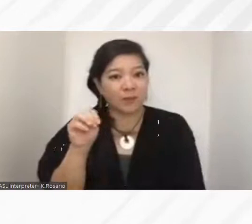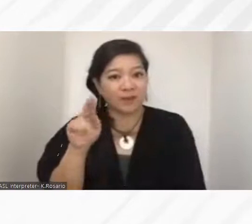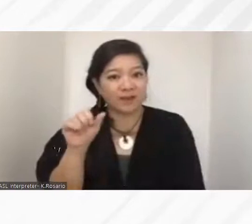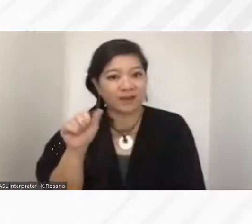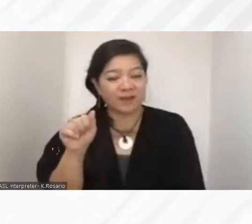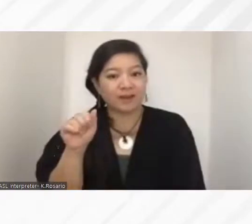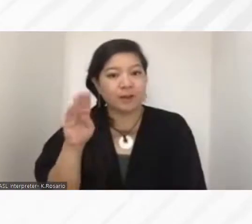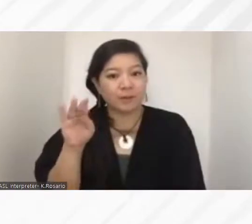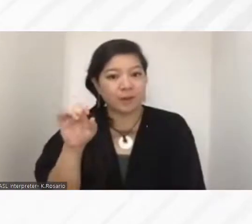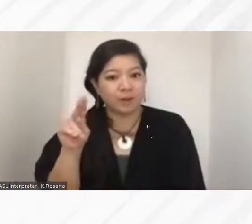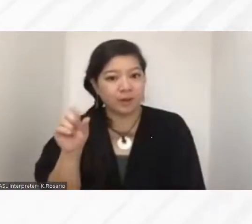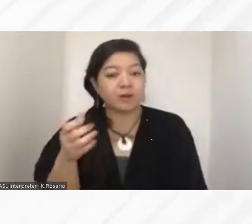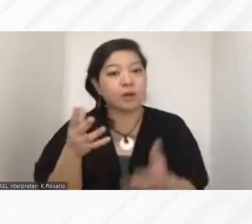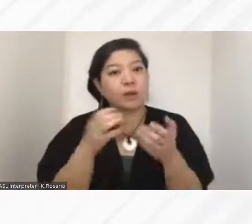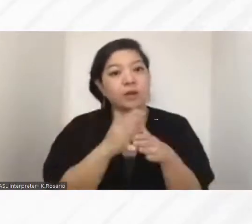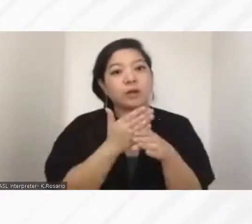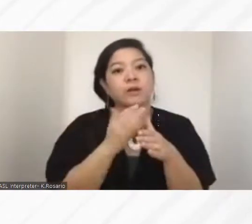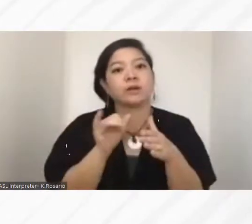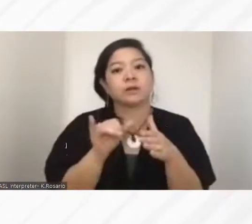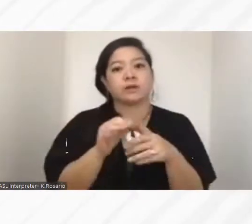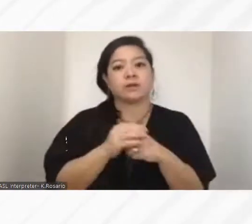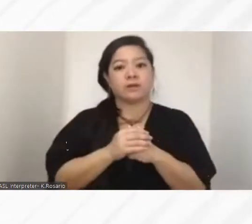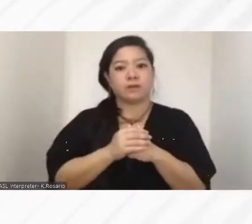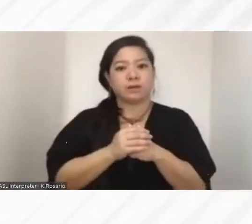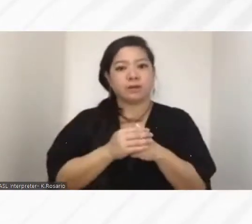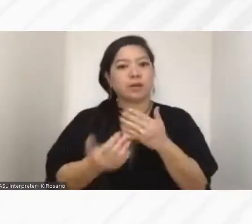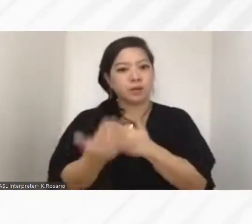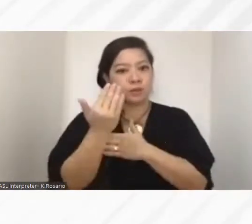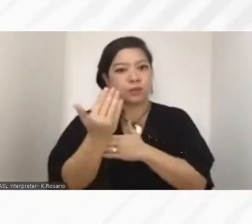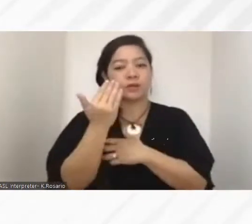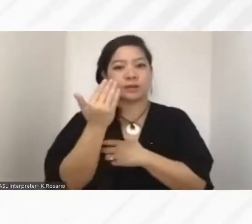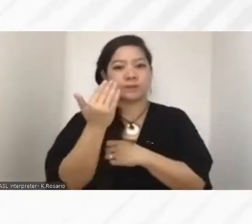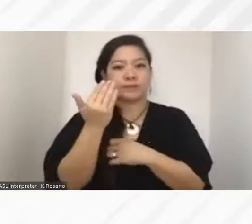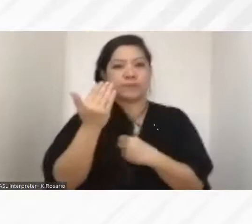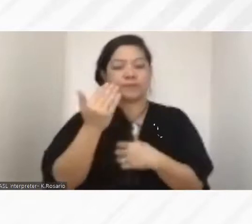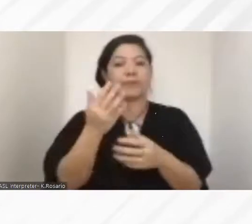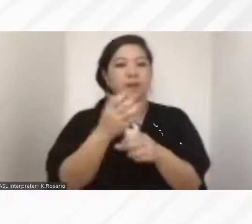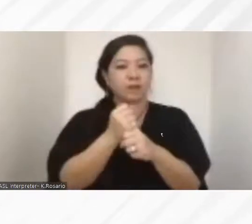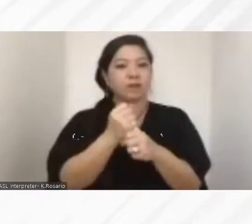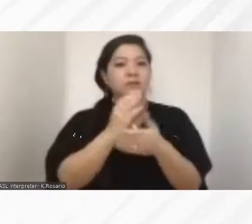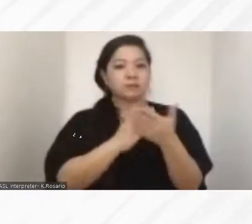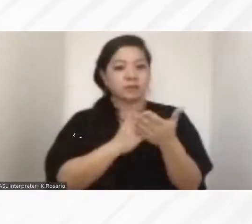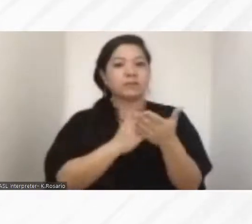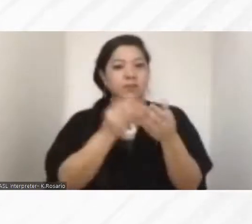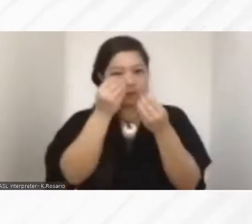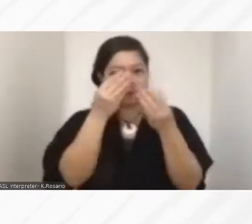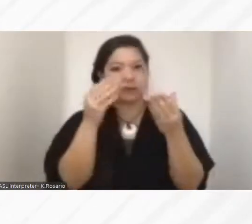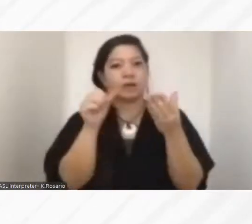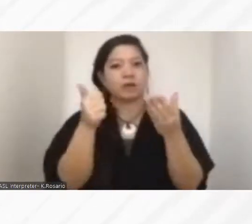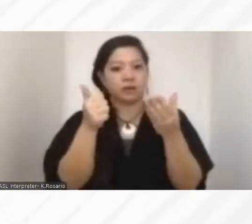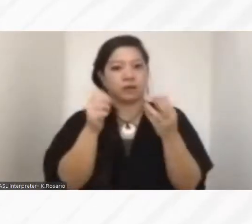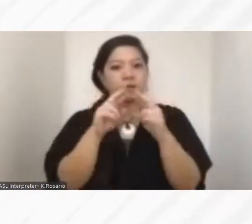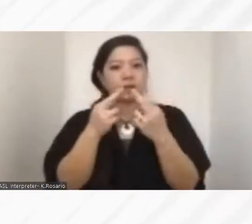I also just want to share that just this morning I got word again that another relative had passed